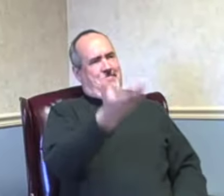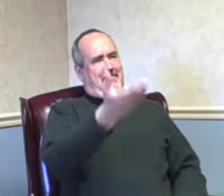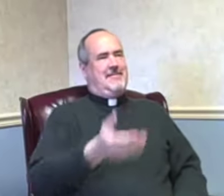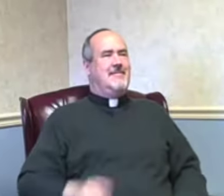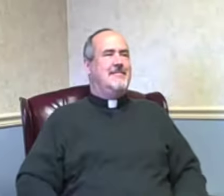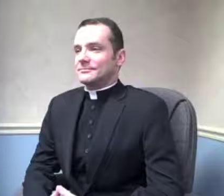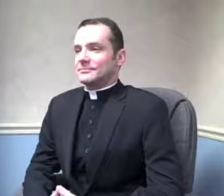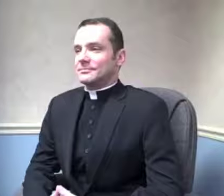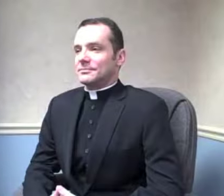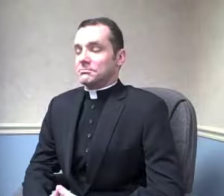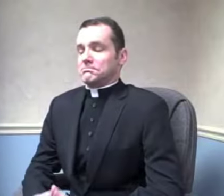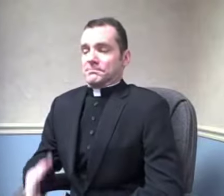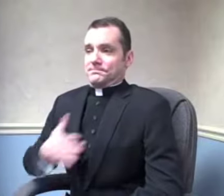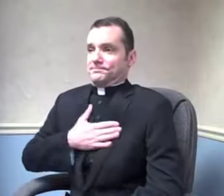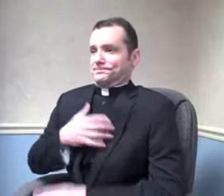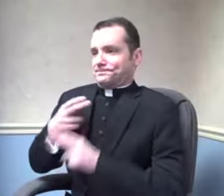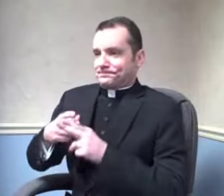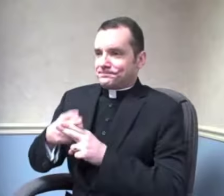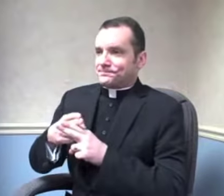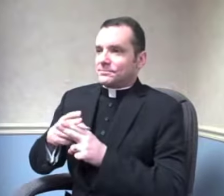Hello, could you tell us a little bit about yourself, please?